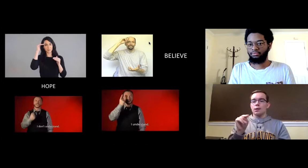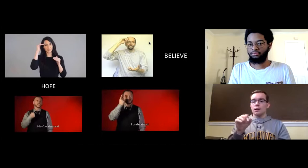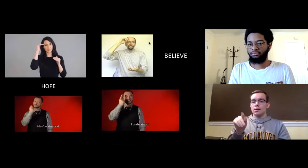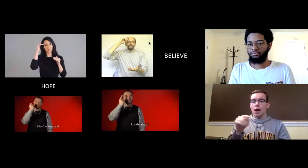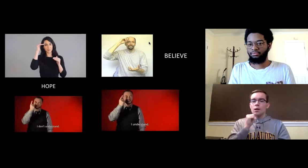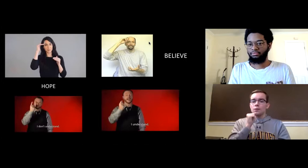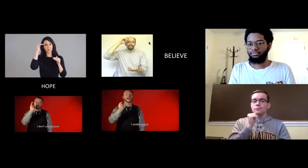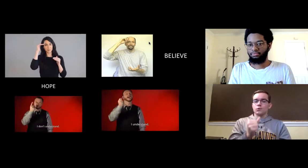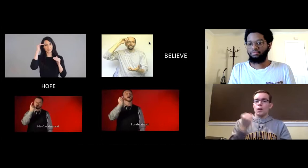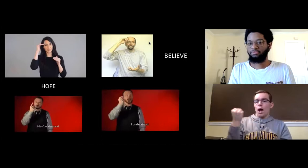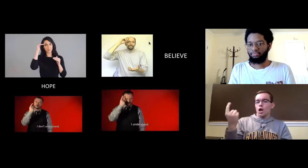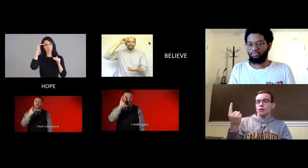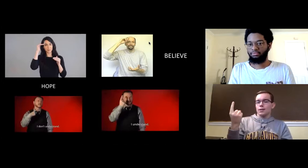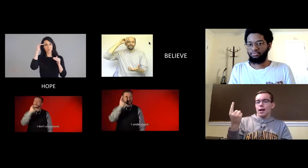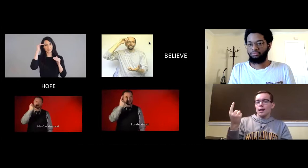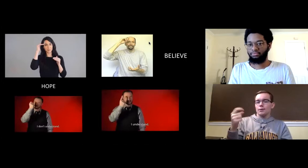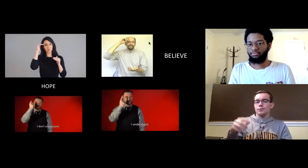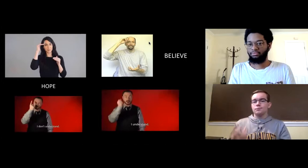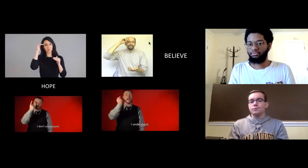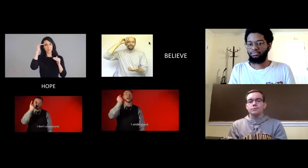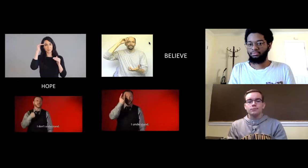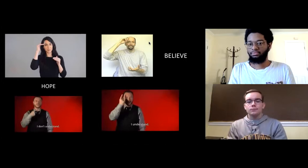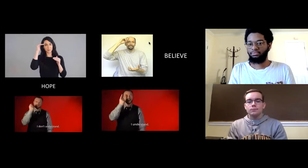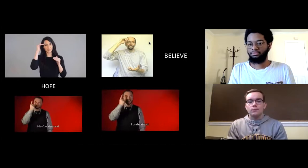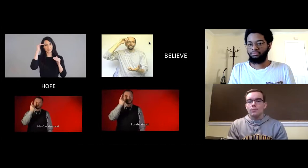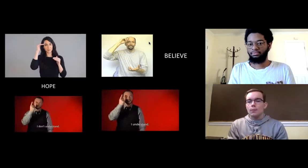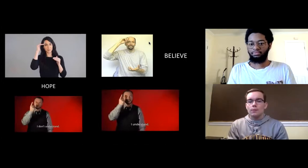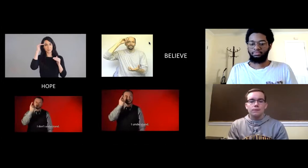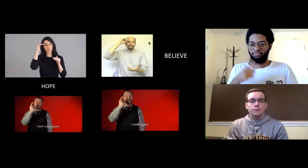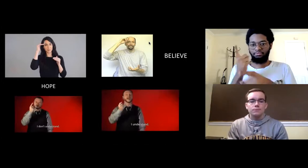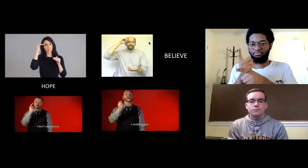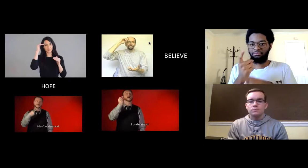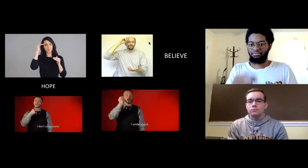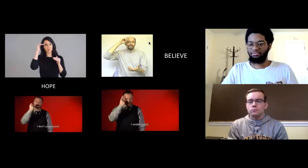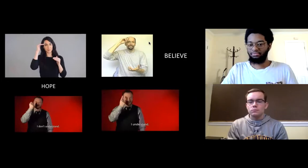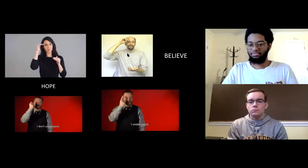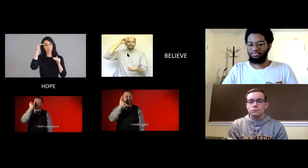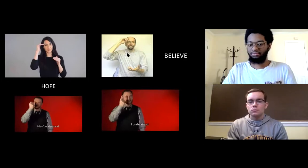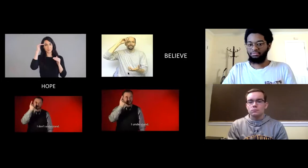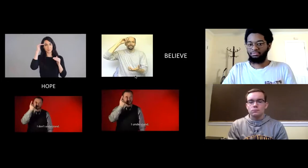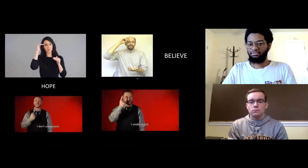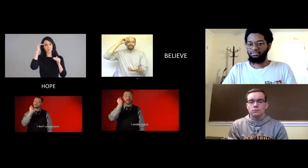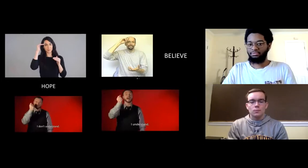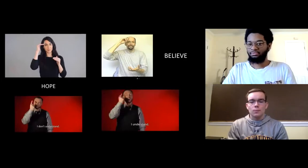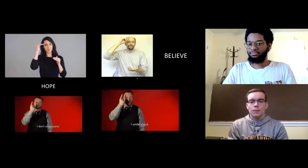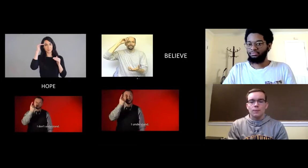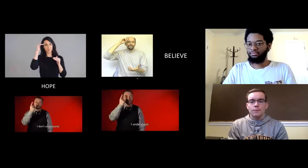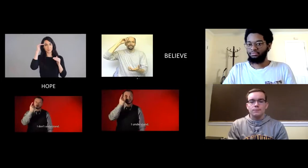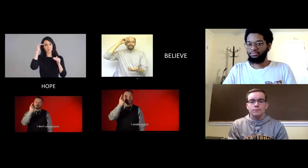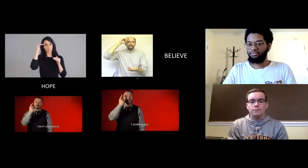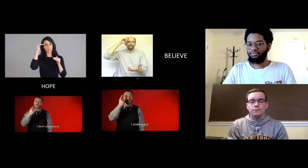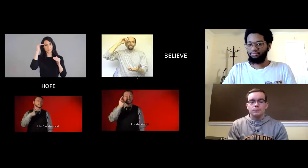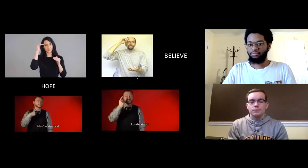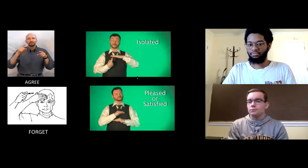And if someone did not understand you, you could add the word don't. Don't understand. Right.